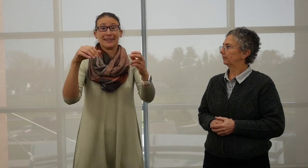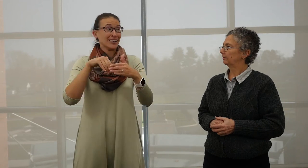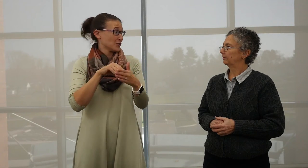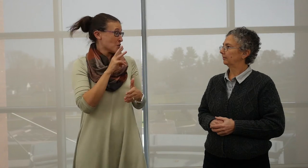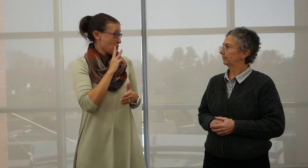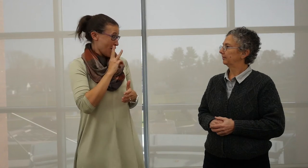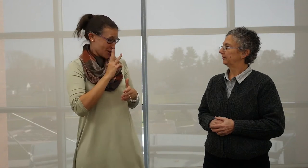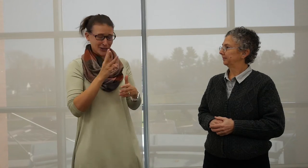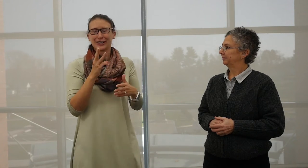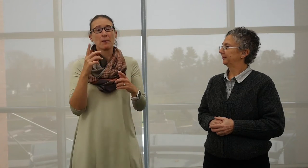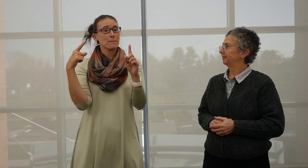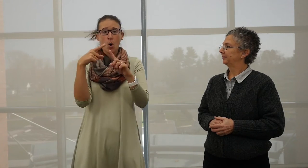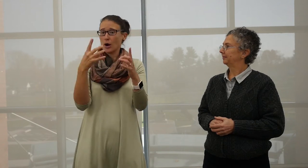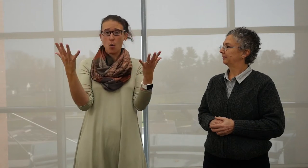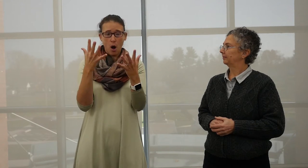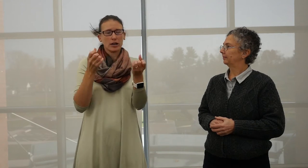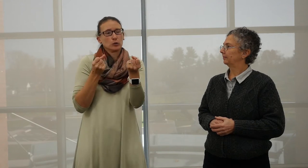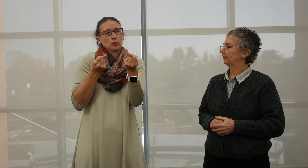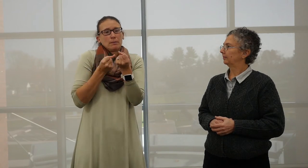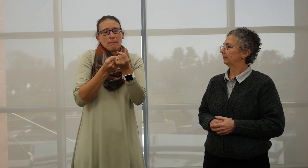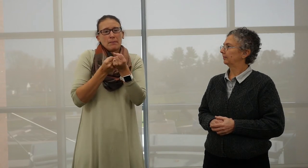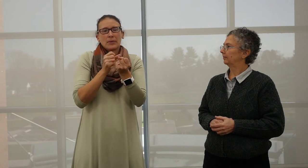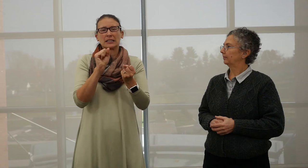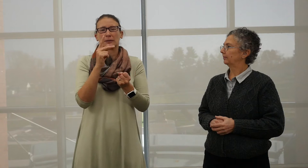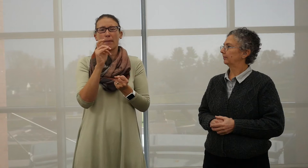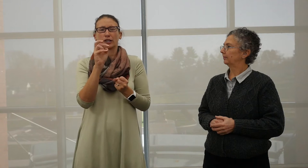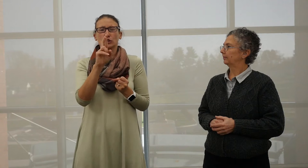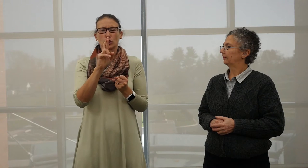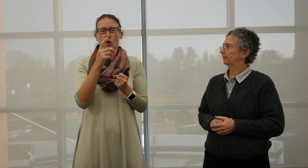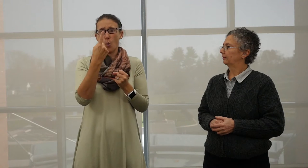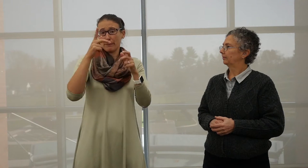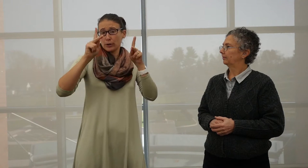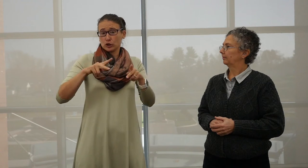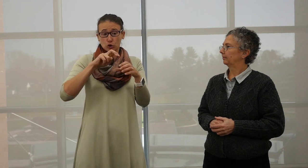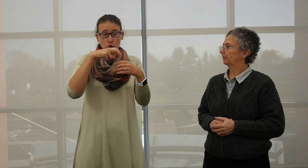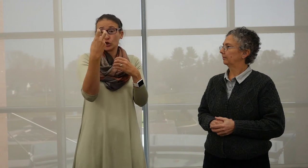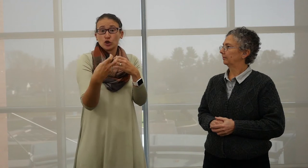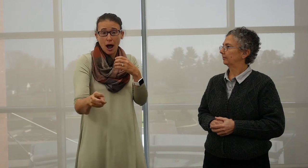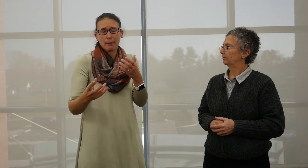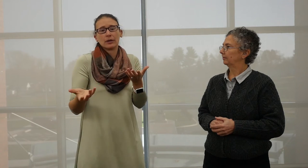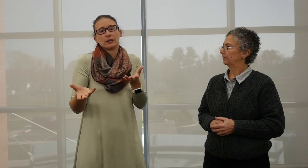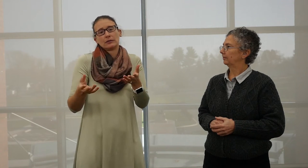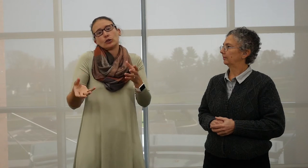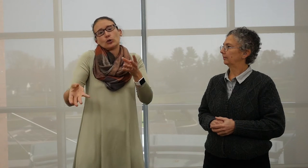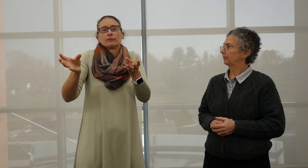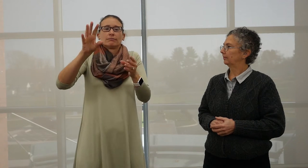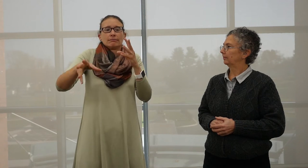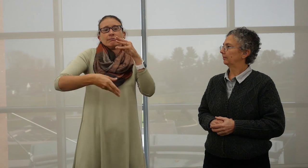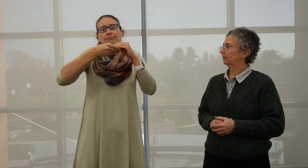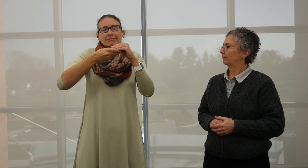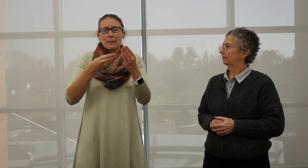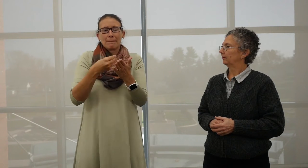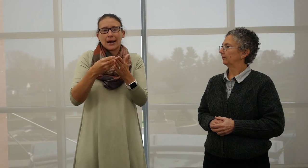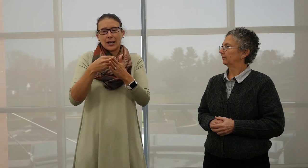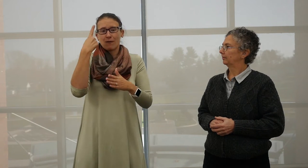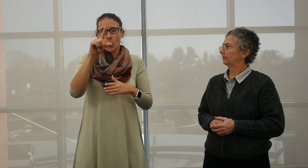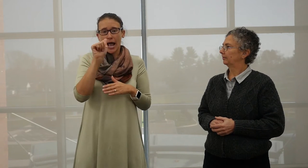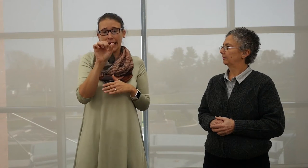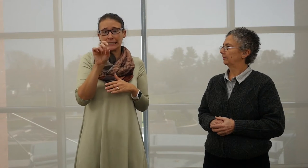going to all plunge at the same time. And the reason for this is a fundraiser for ASD. You can sponsor a